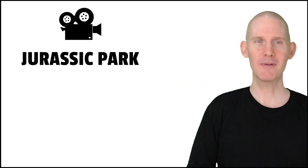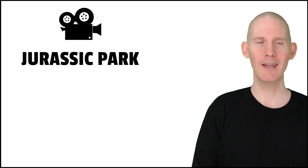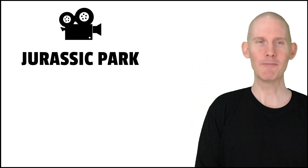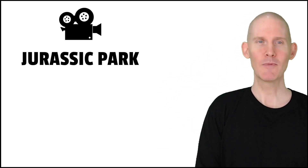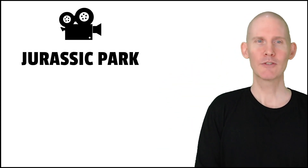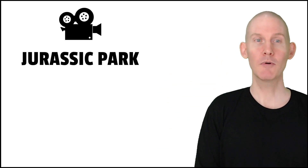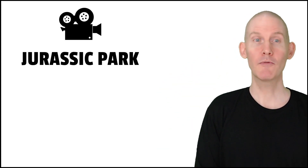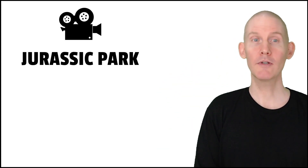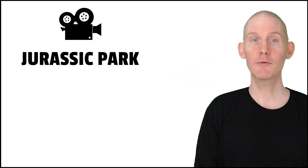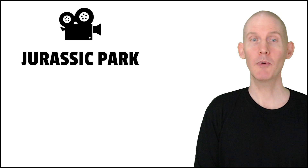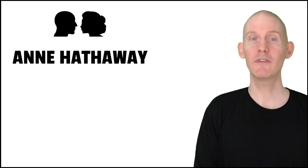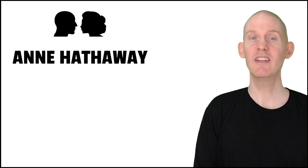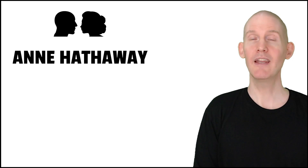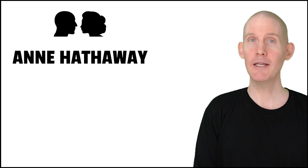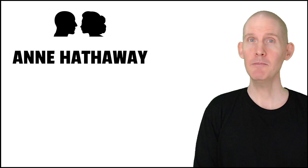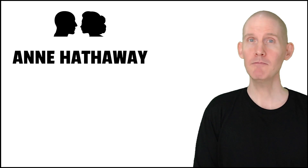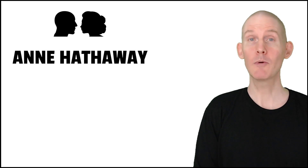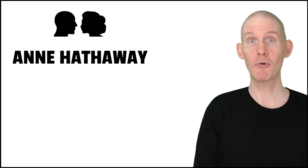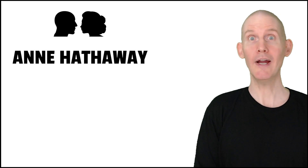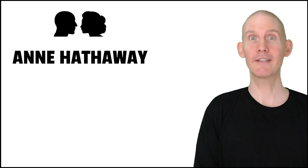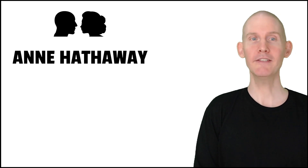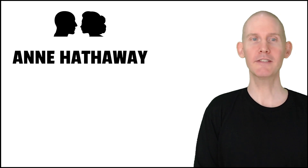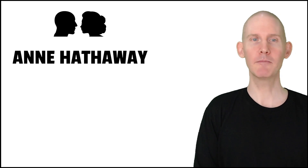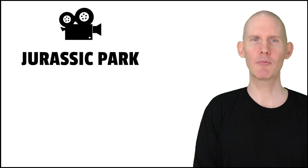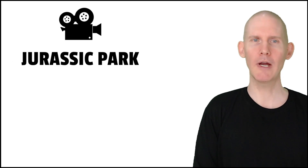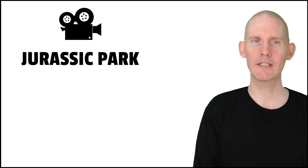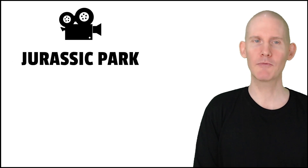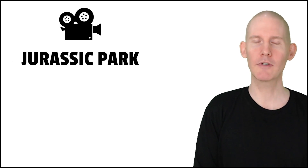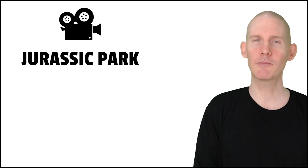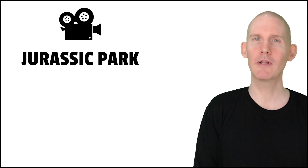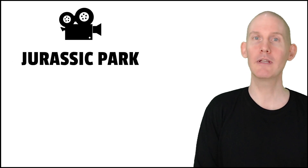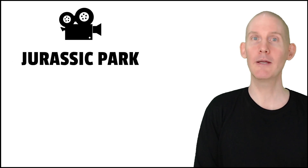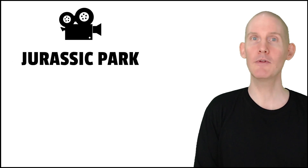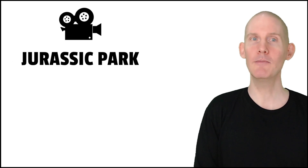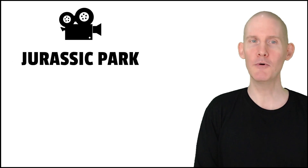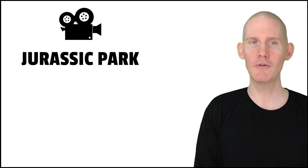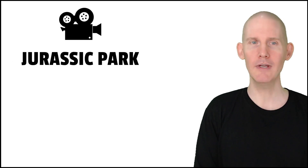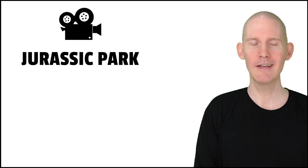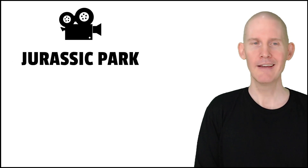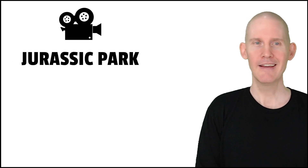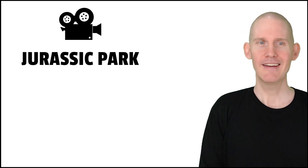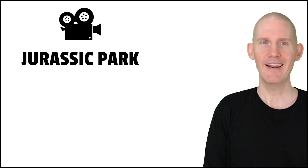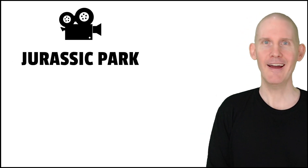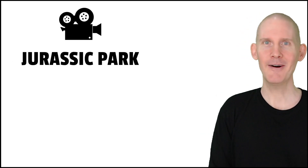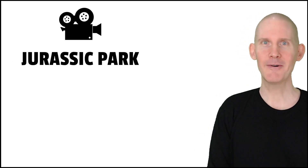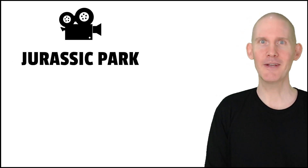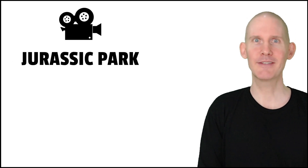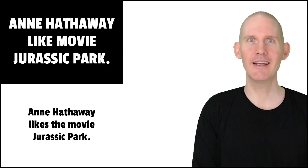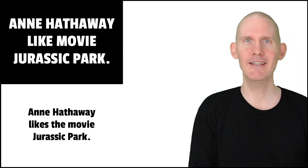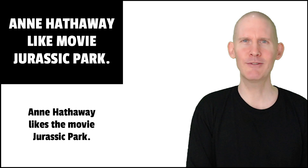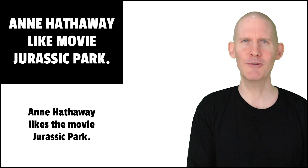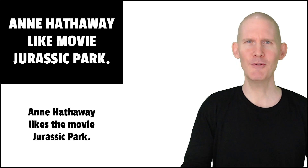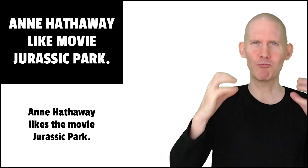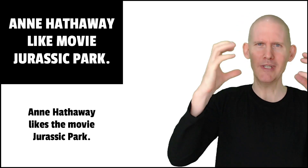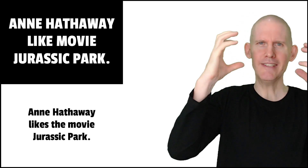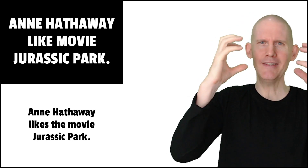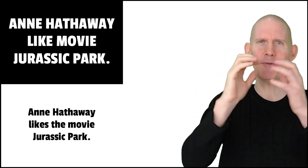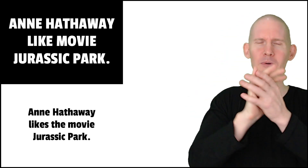Okay, so we fingerspelled the name, we practiced fingerspelling the name of the movie. Now let's get into the reason that we're